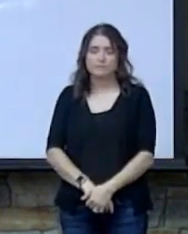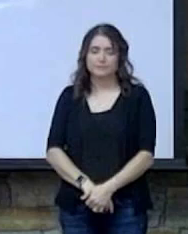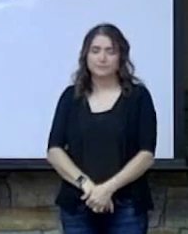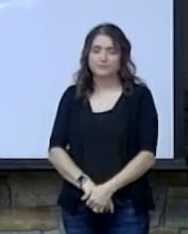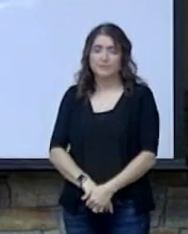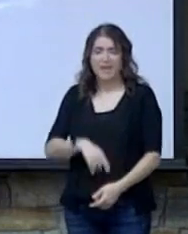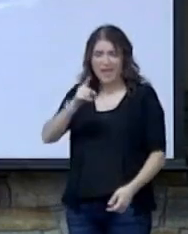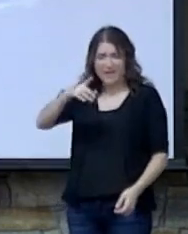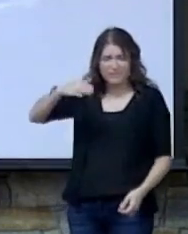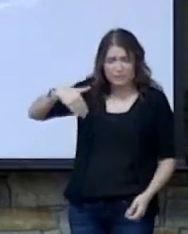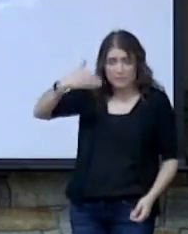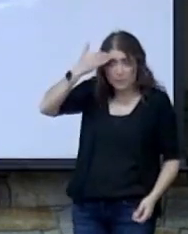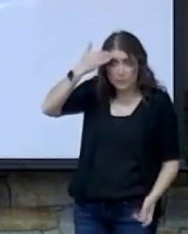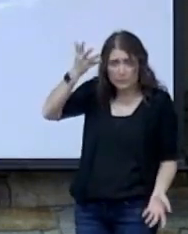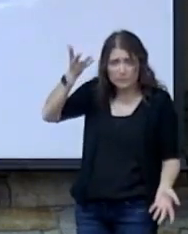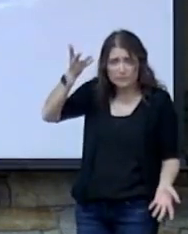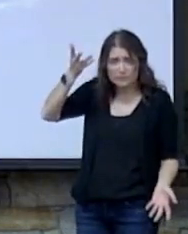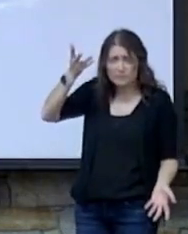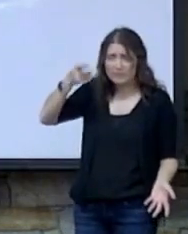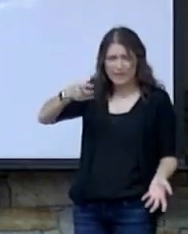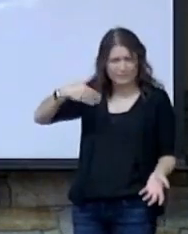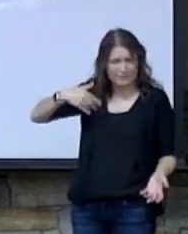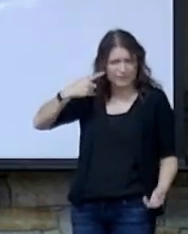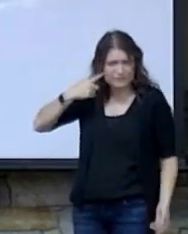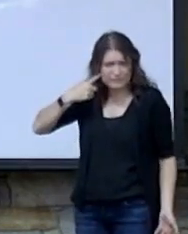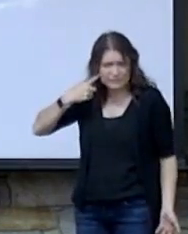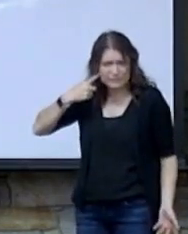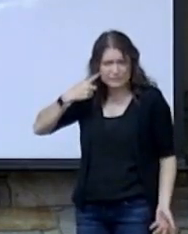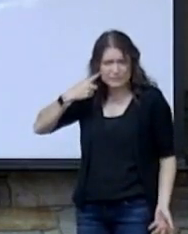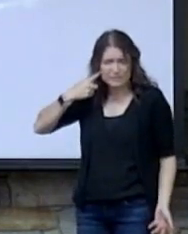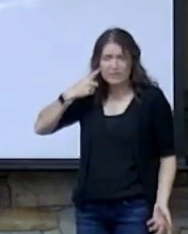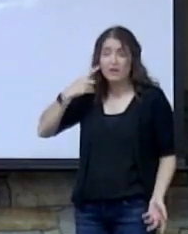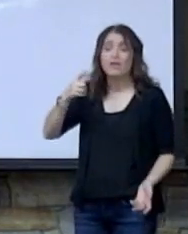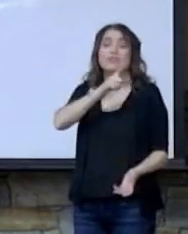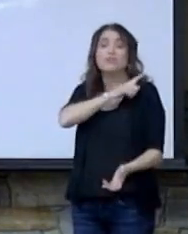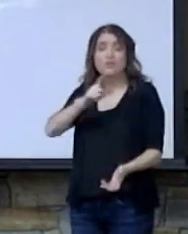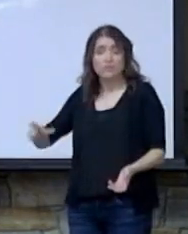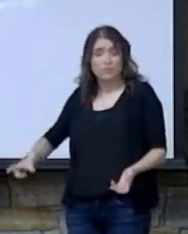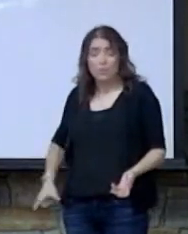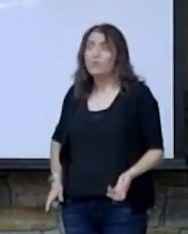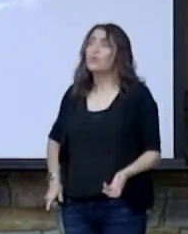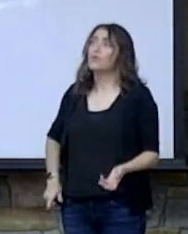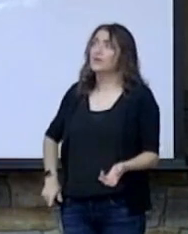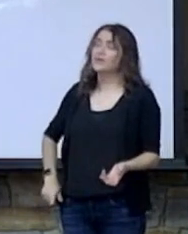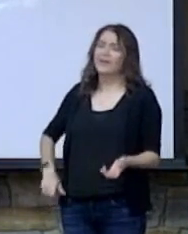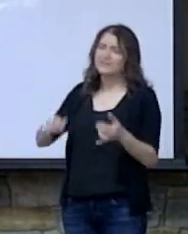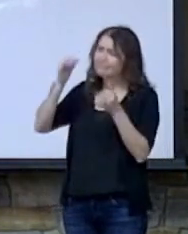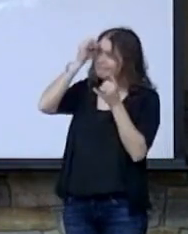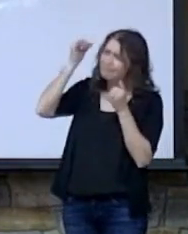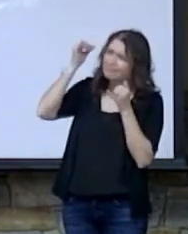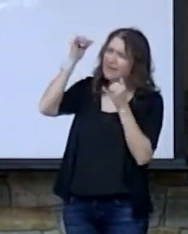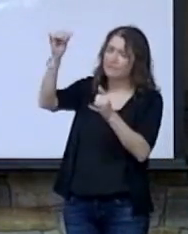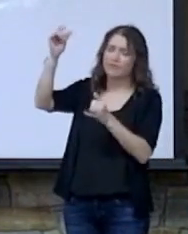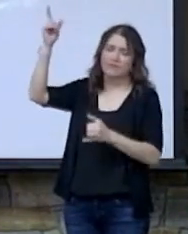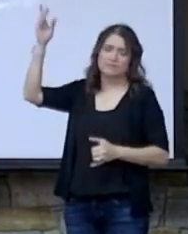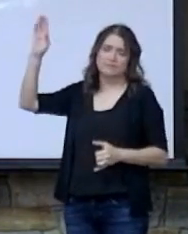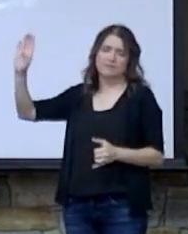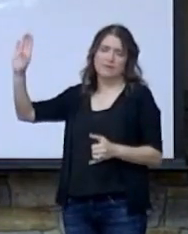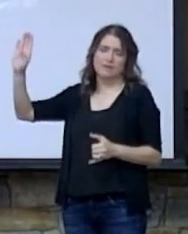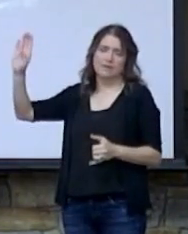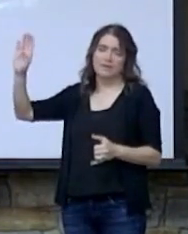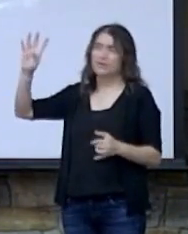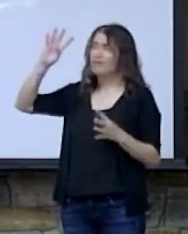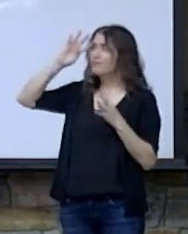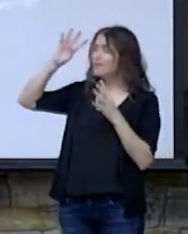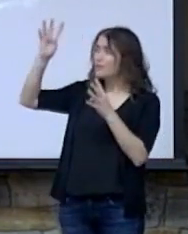28. Have you not known? Have you not heard? The Lord is the everlasting God, the